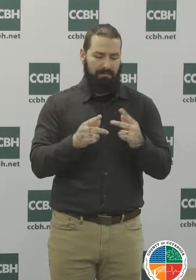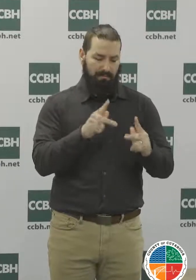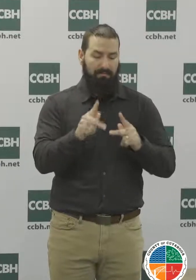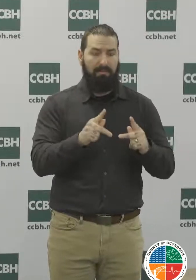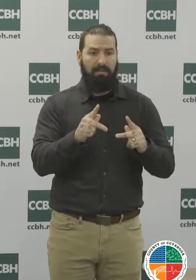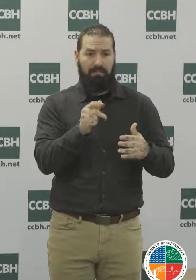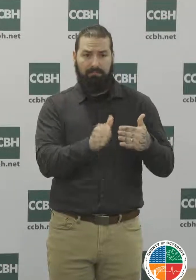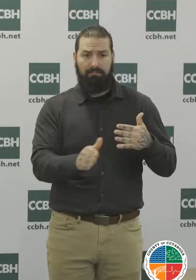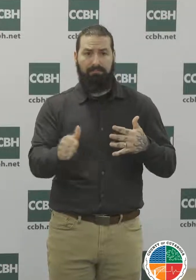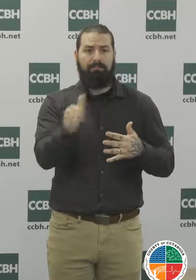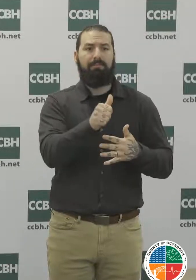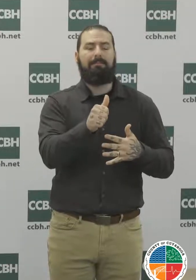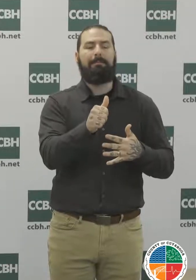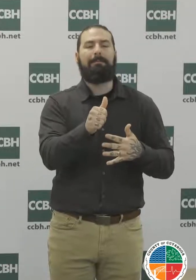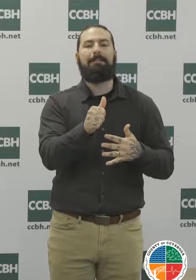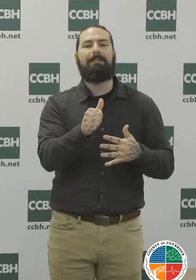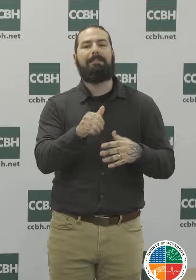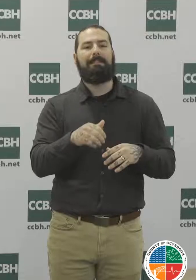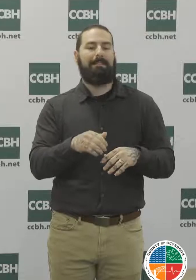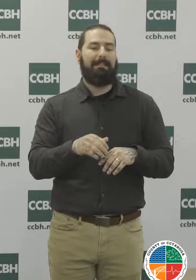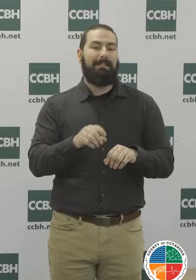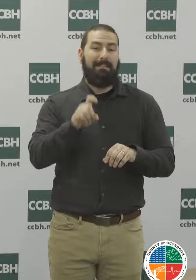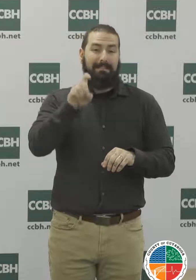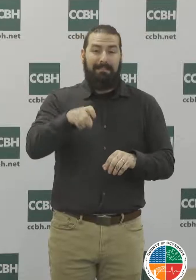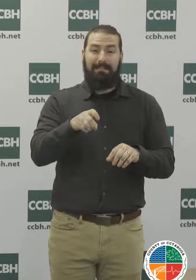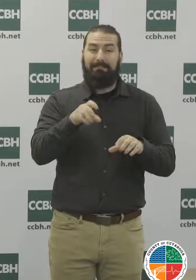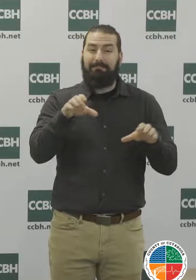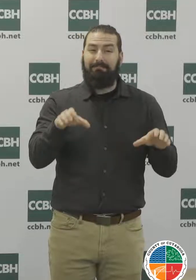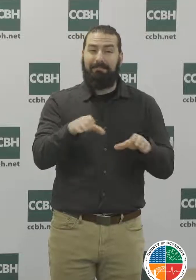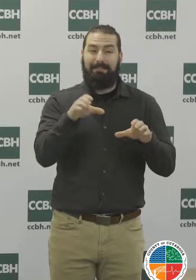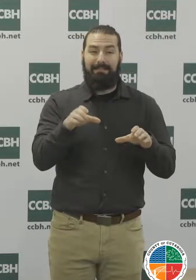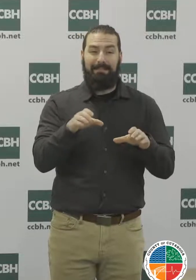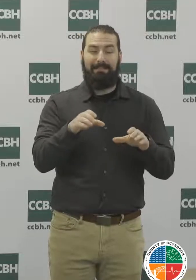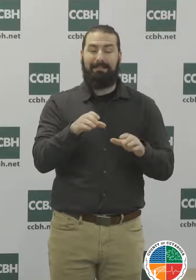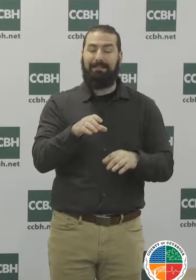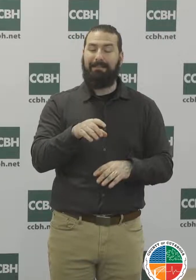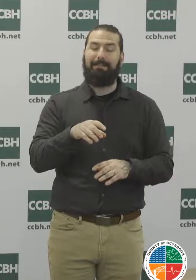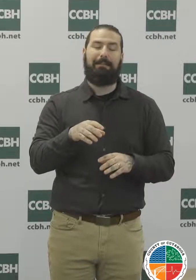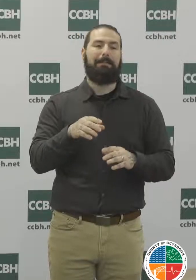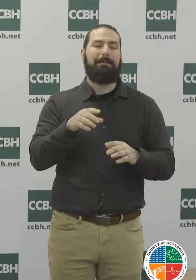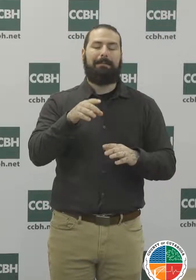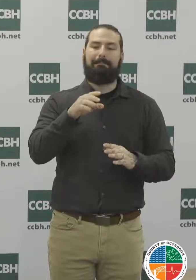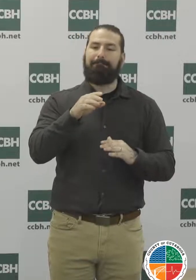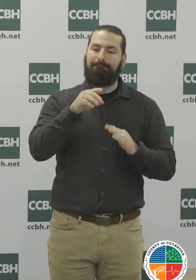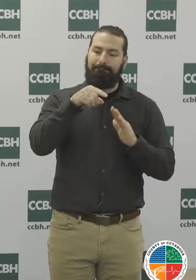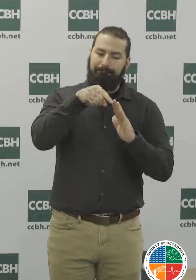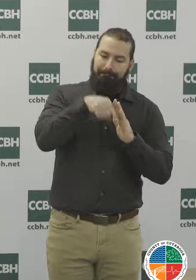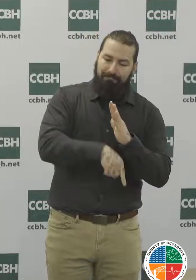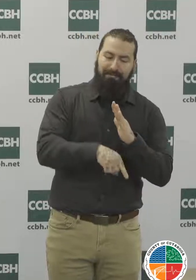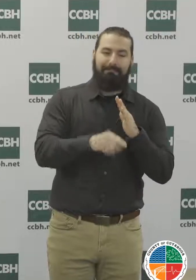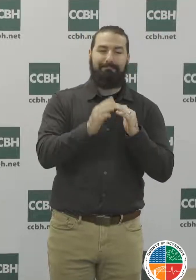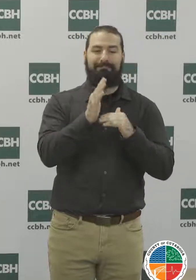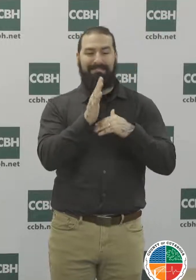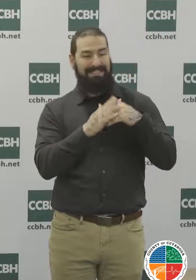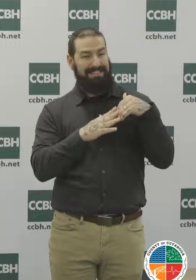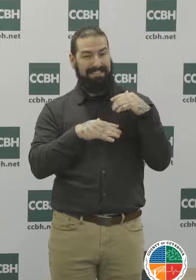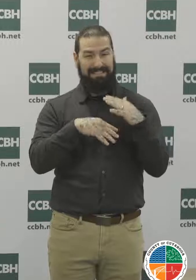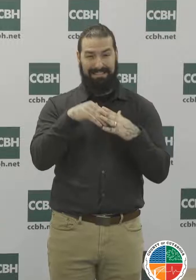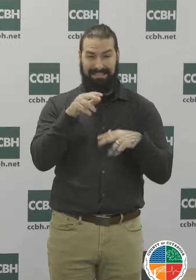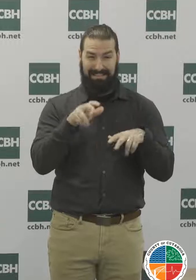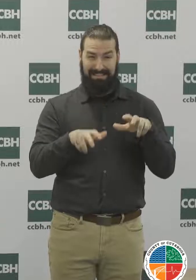power to do the necessary and uncomfortable deep work of understanding,